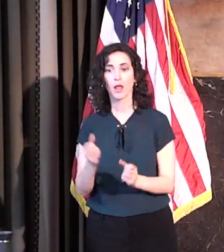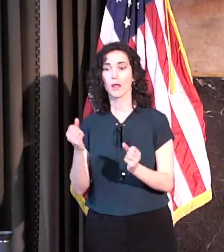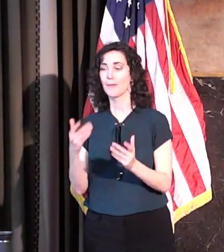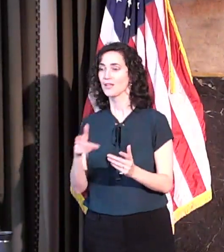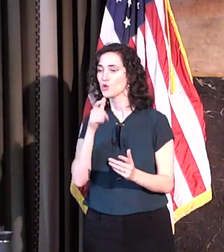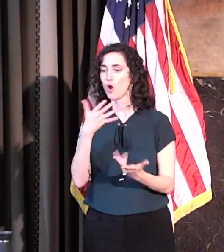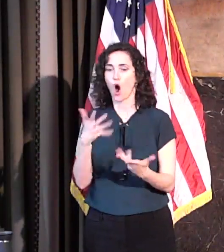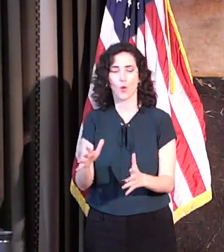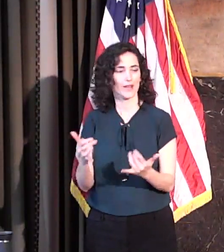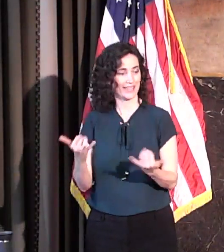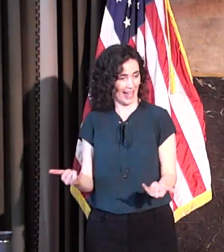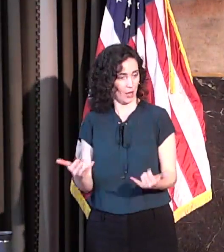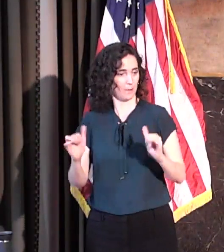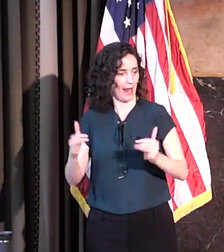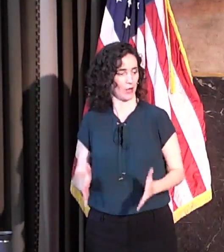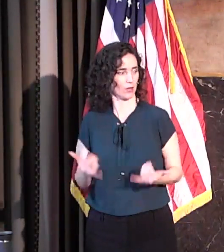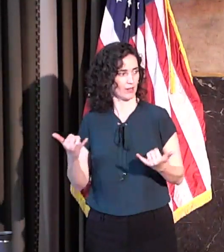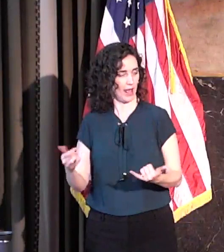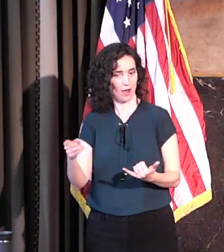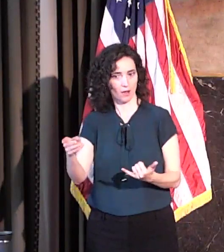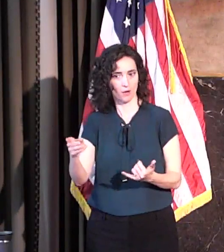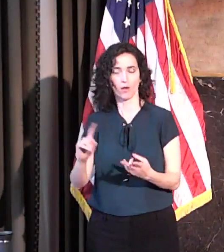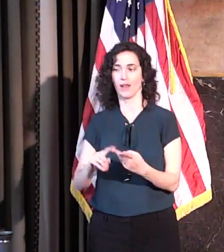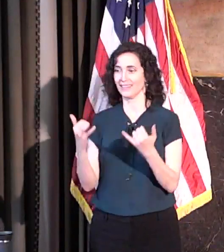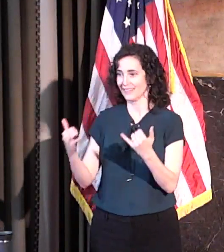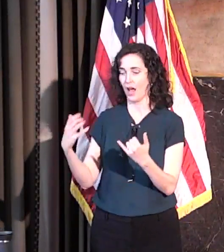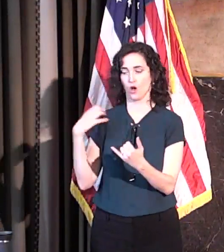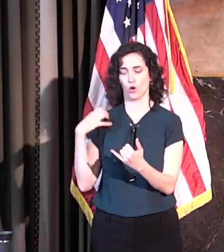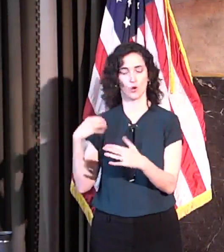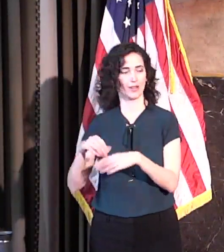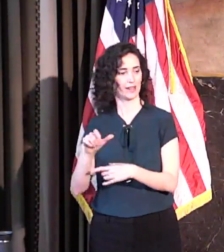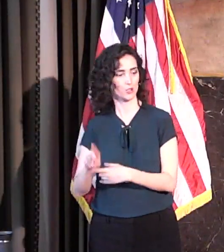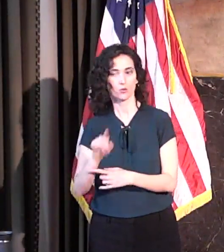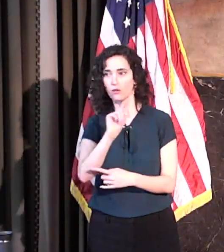players and coaches at LSU.